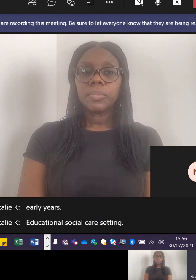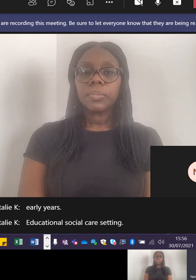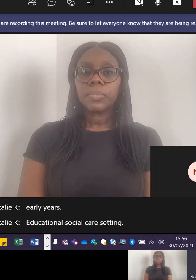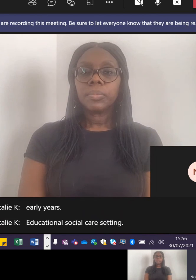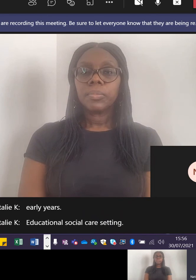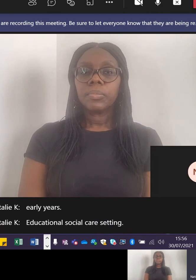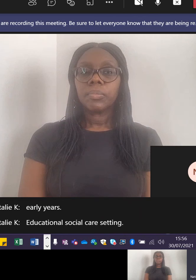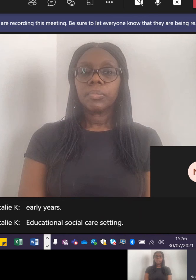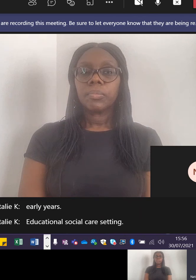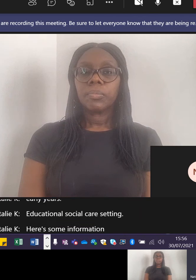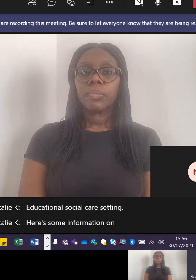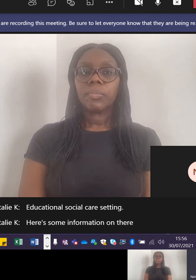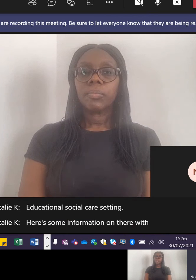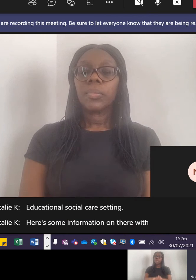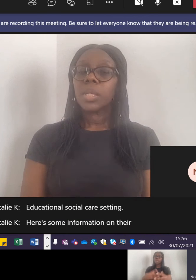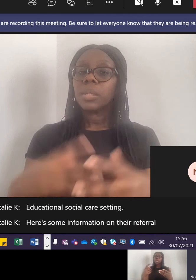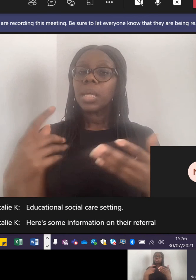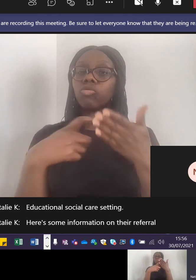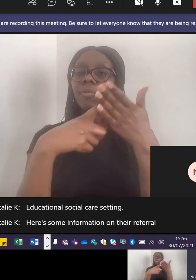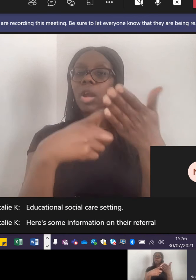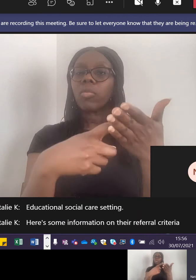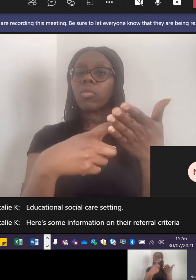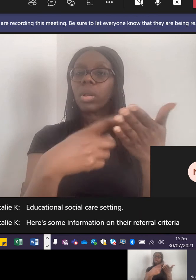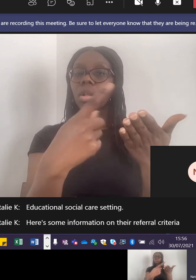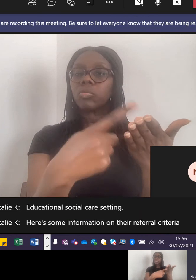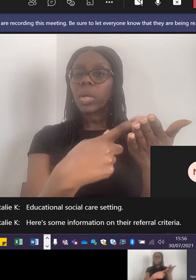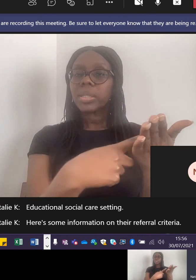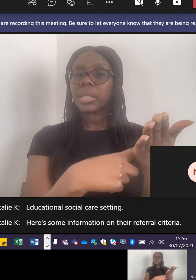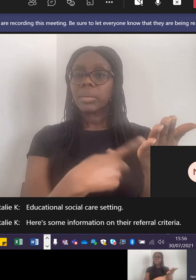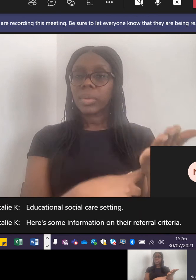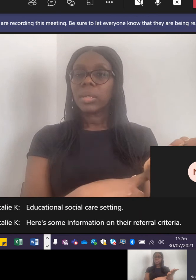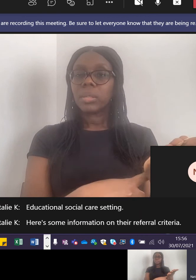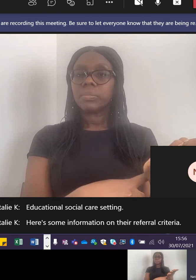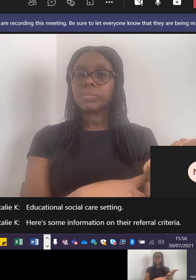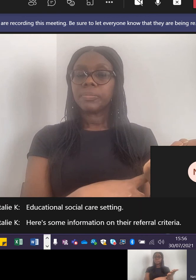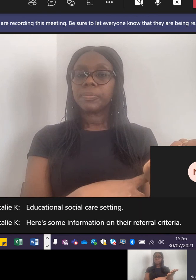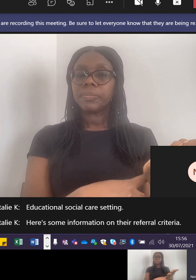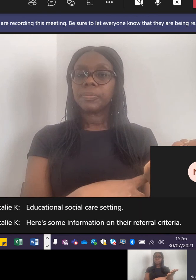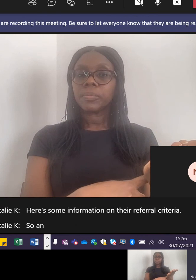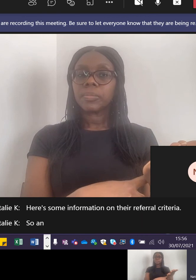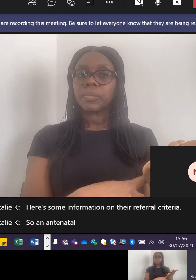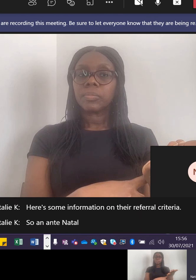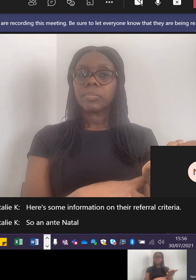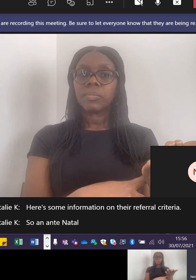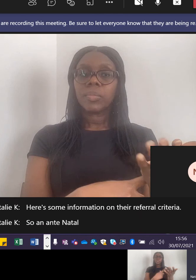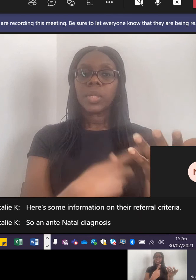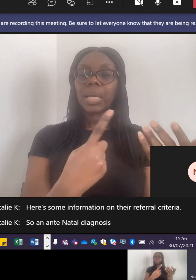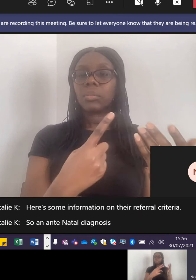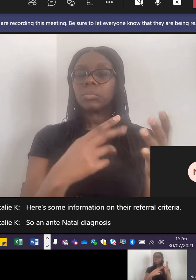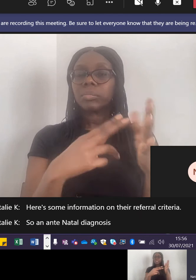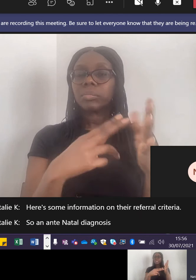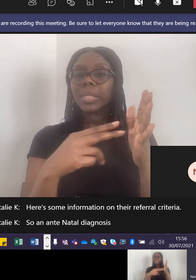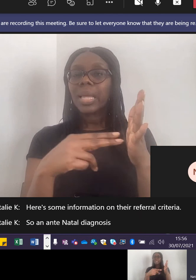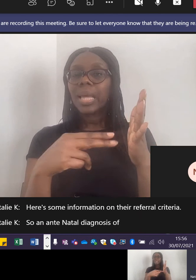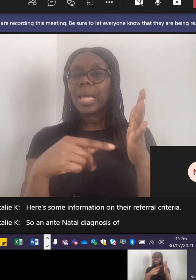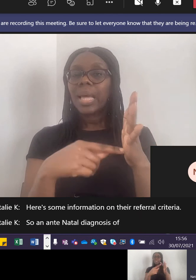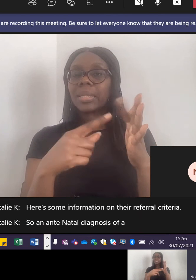Here's some information on their referral criteria. So antenatal diagnosis of